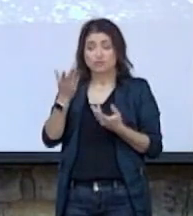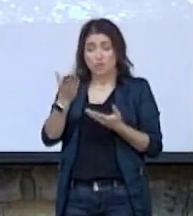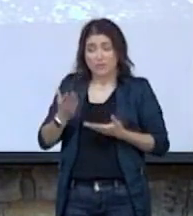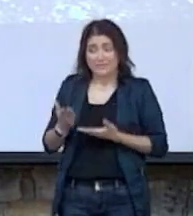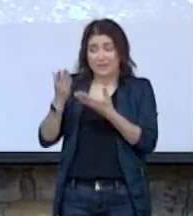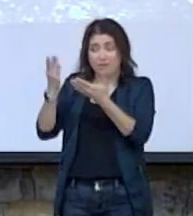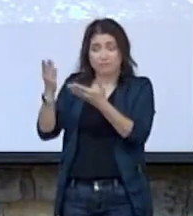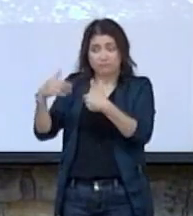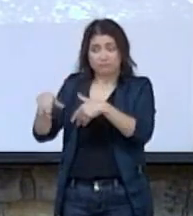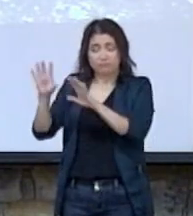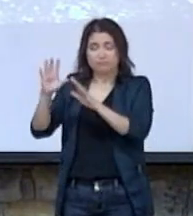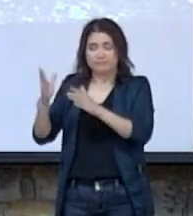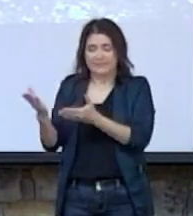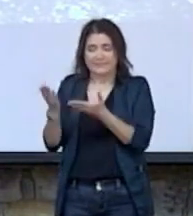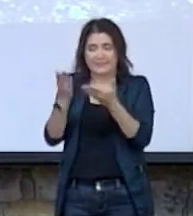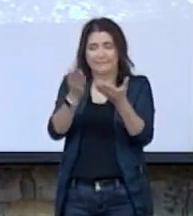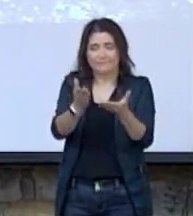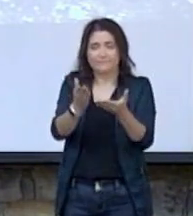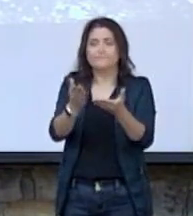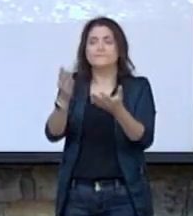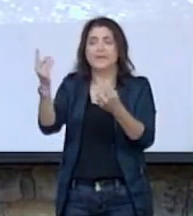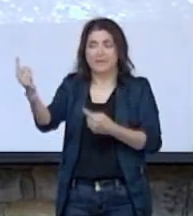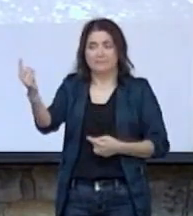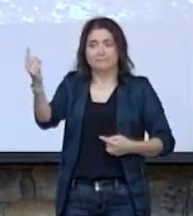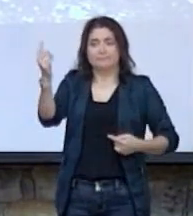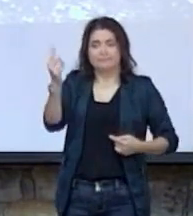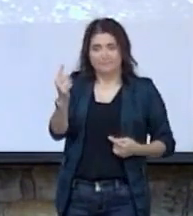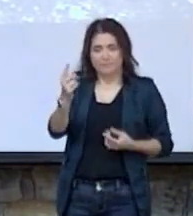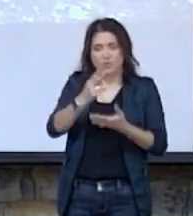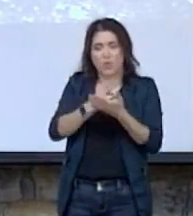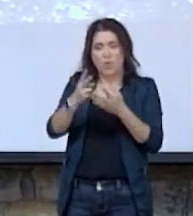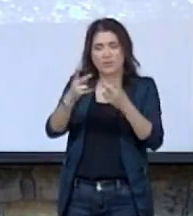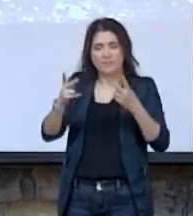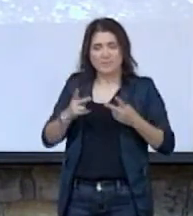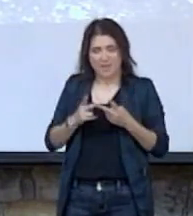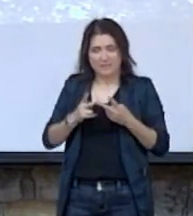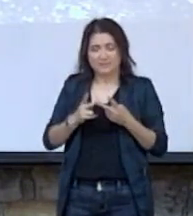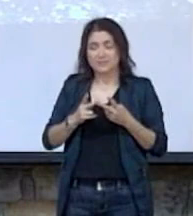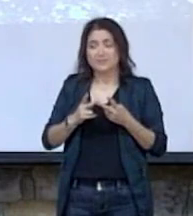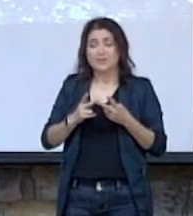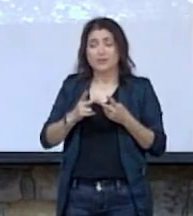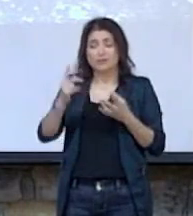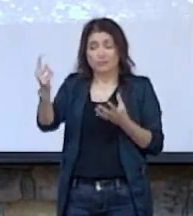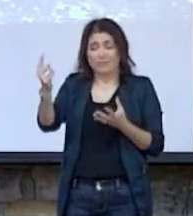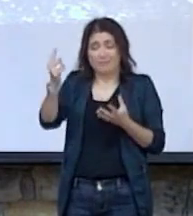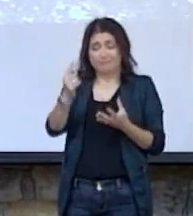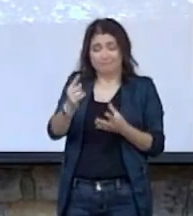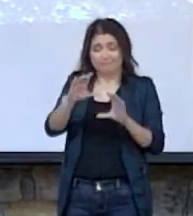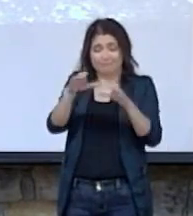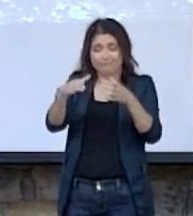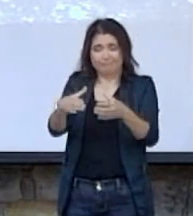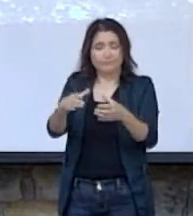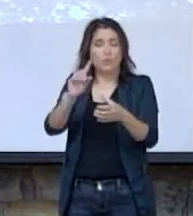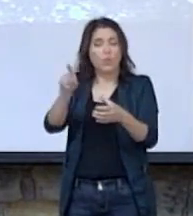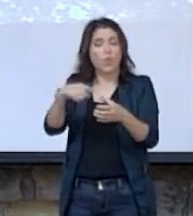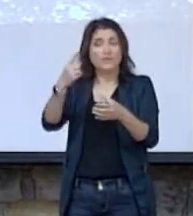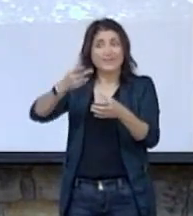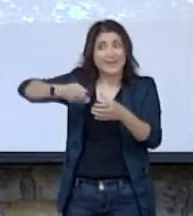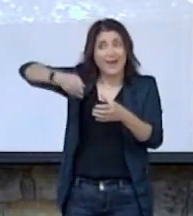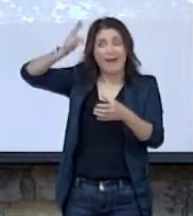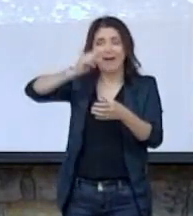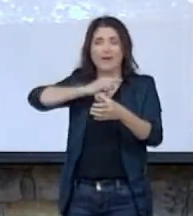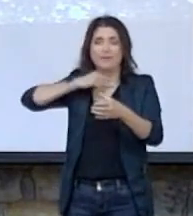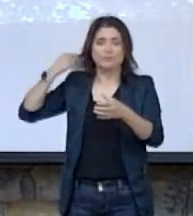the holy place. But even the priest couldn't go any further than that. Only the high priest, and then only once a year on the Day of